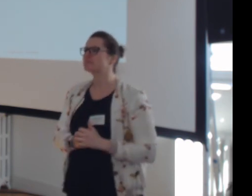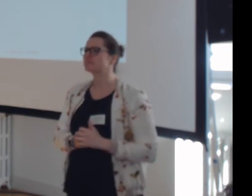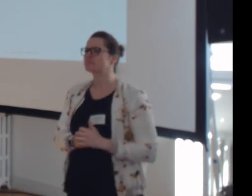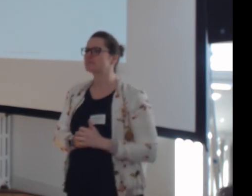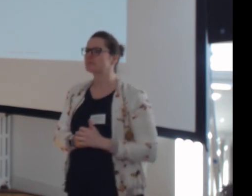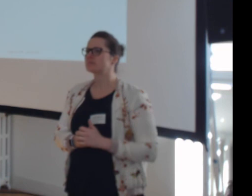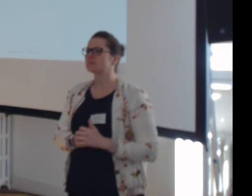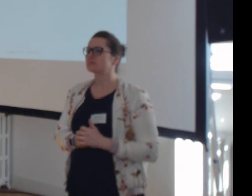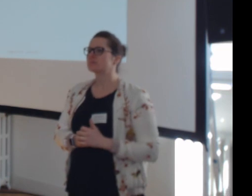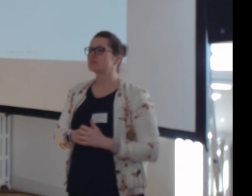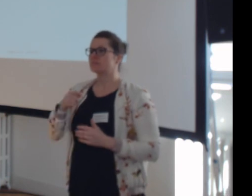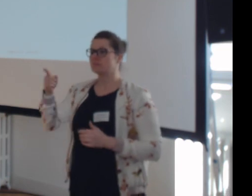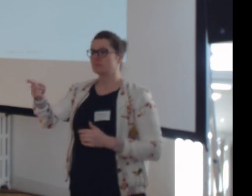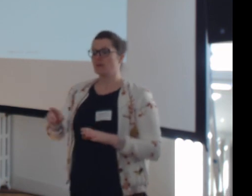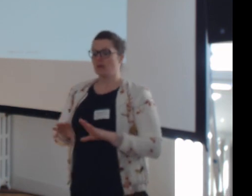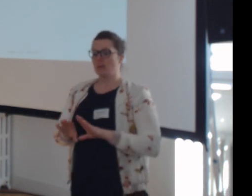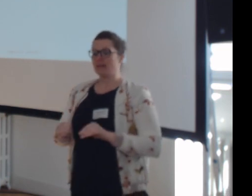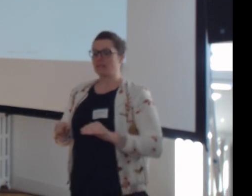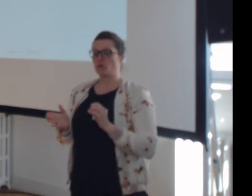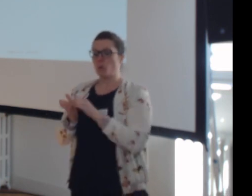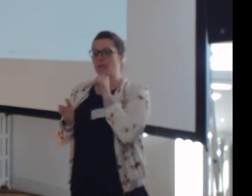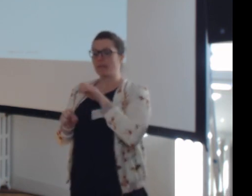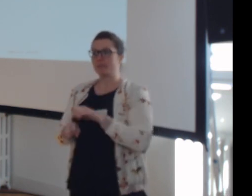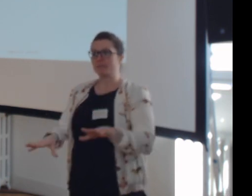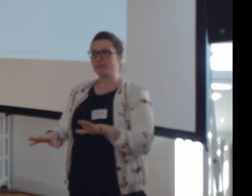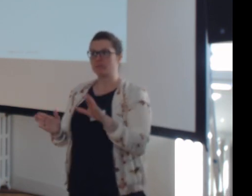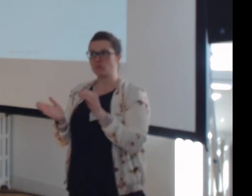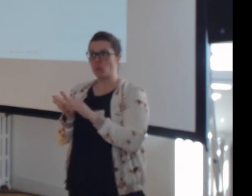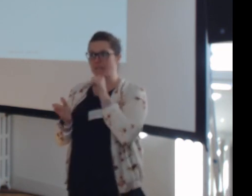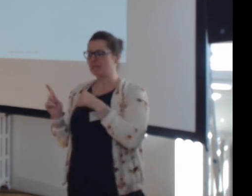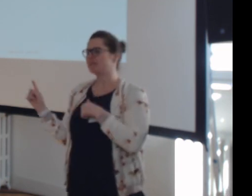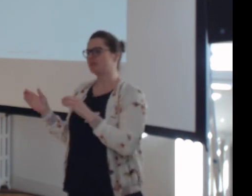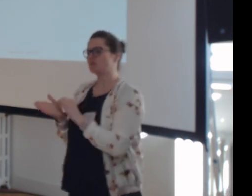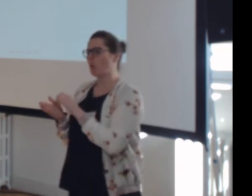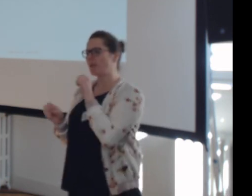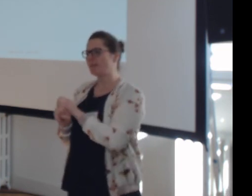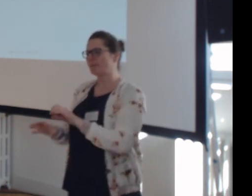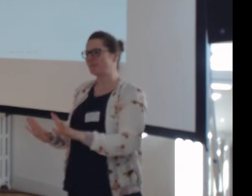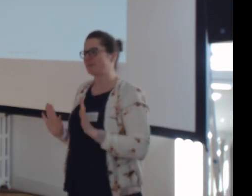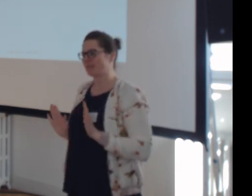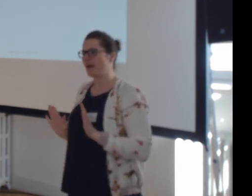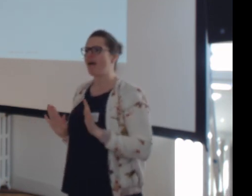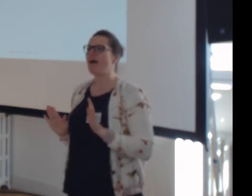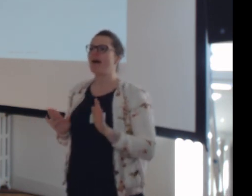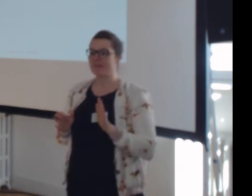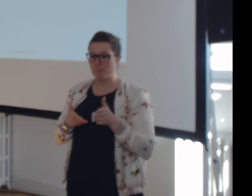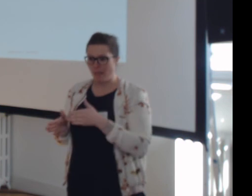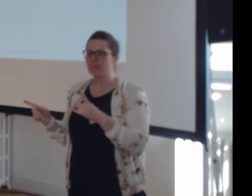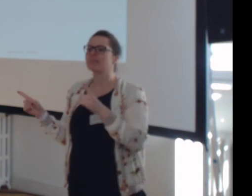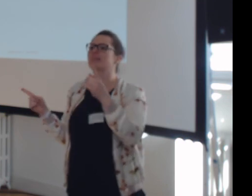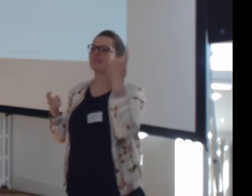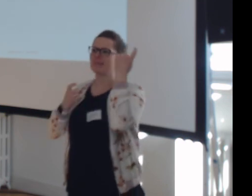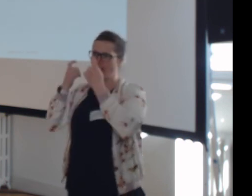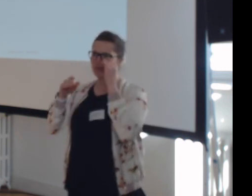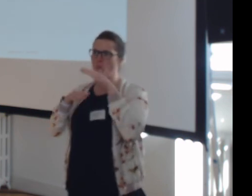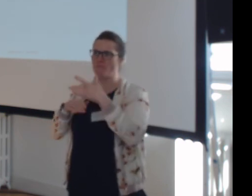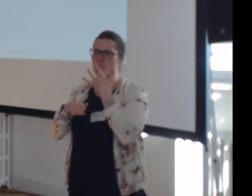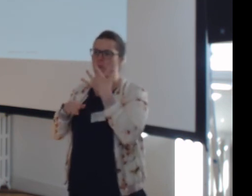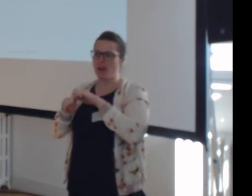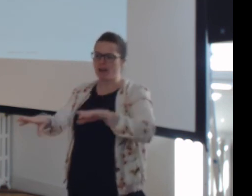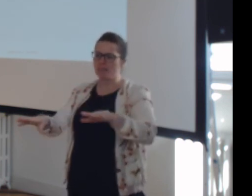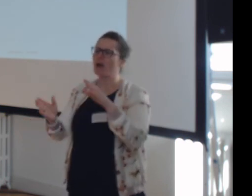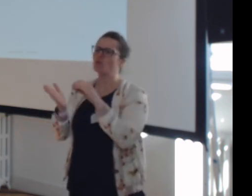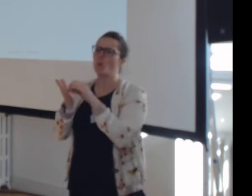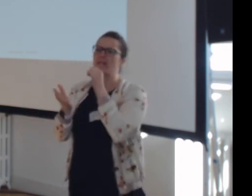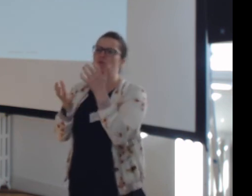this material is not distributed yet through, or Yes. that might be a plan. Or We're thinking about this actually, but it's